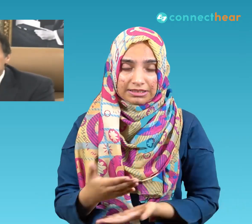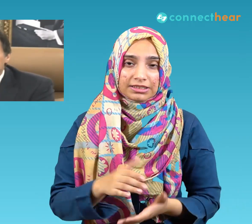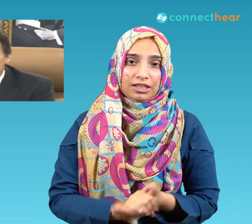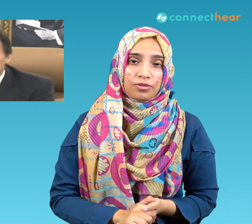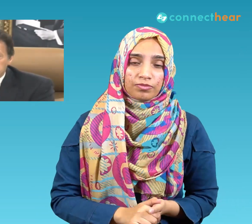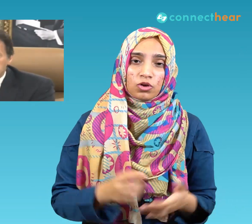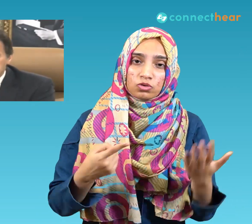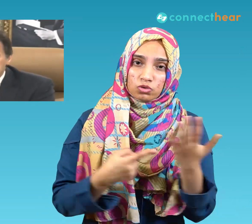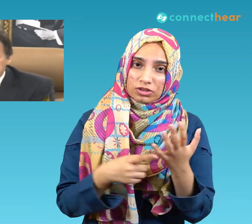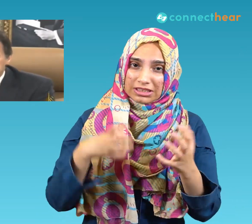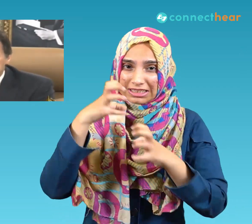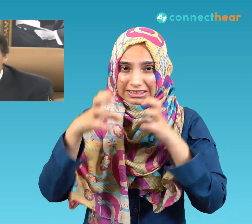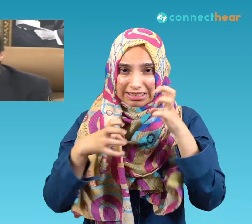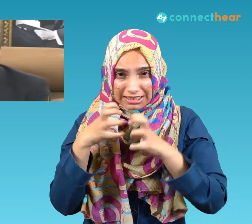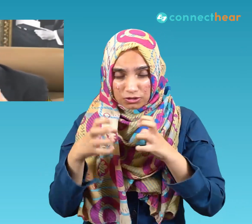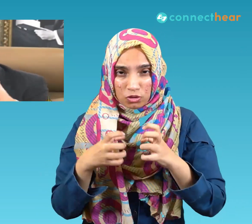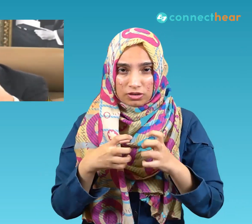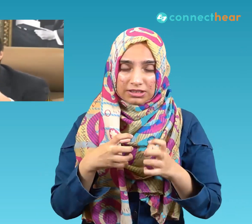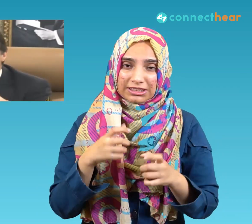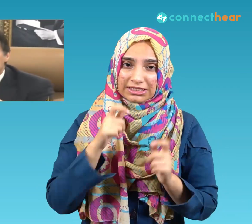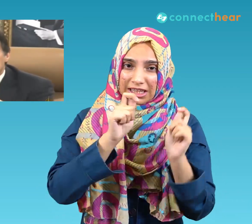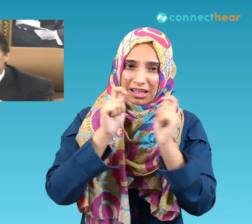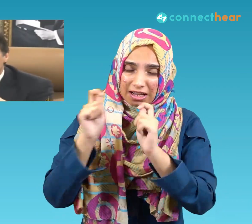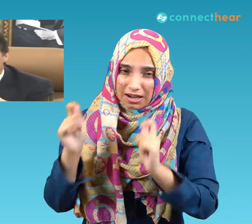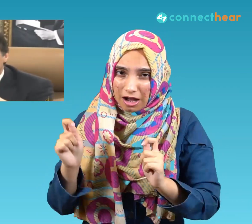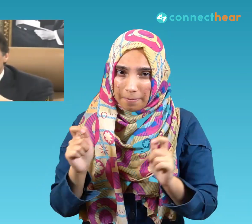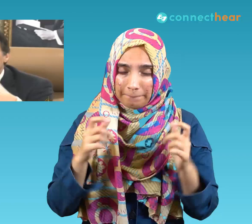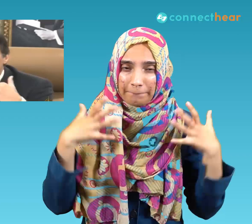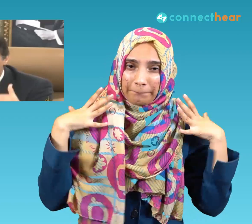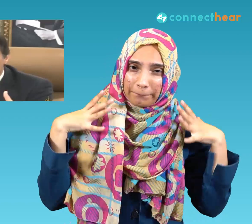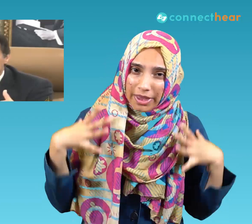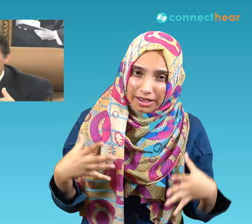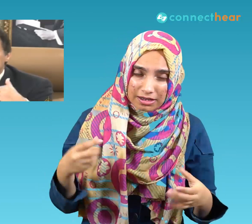technology institutes which we want help from China because of